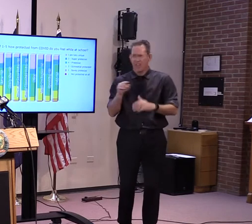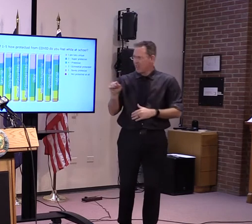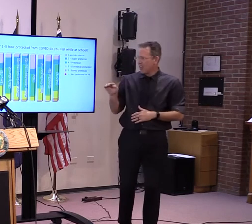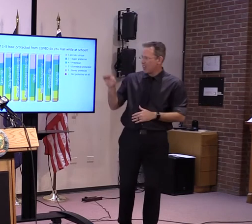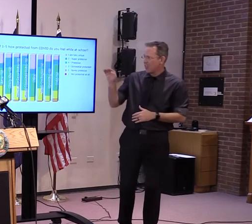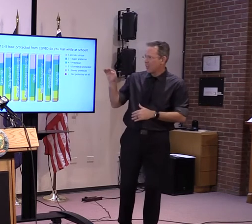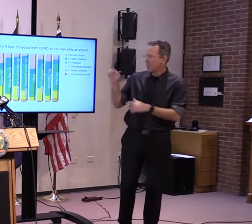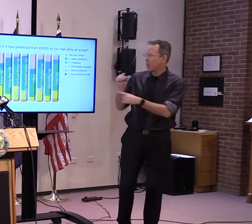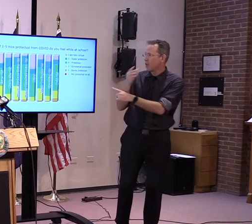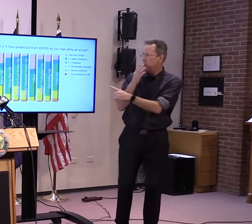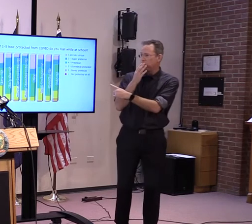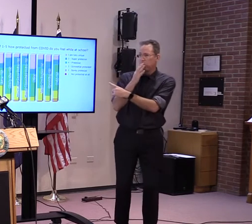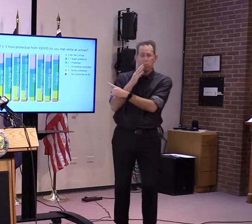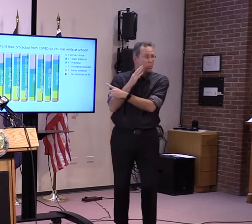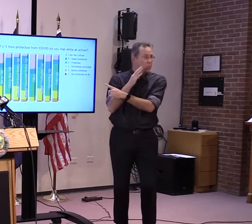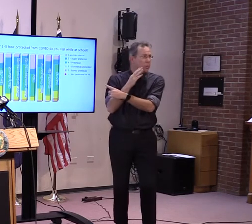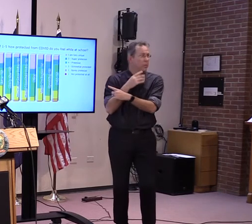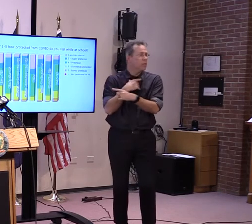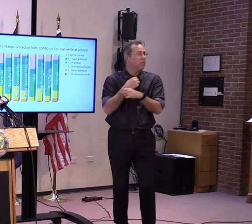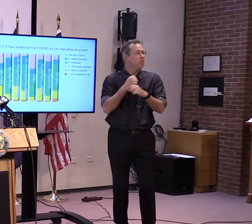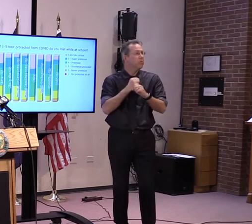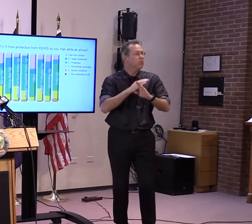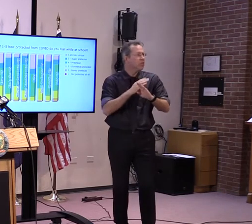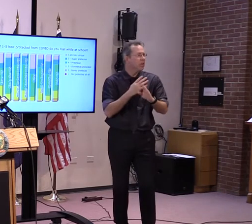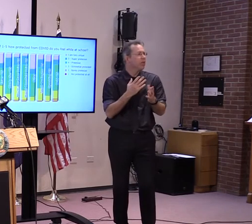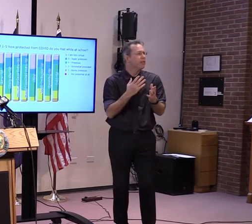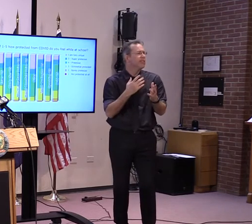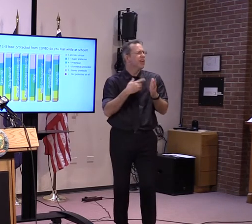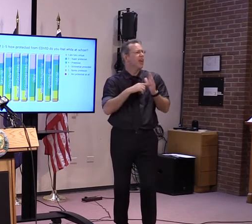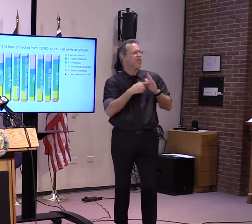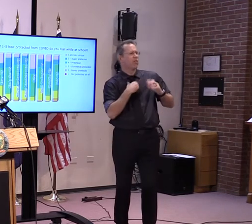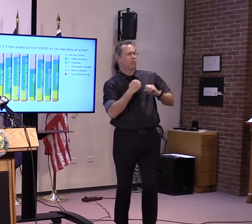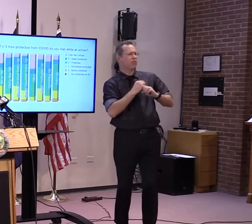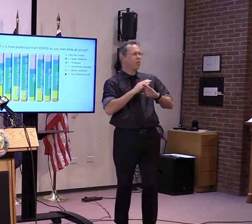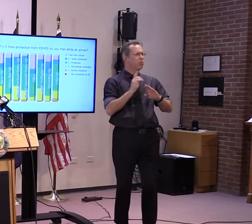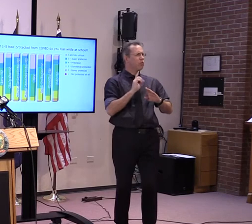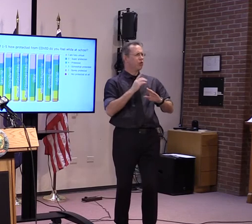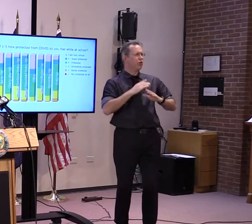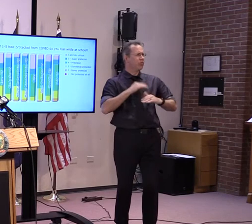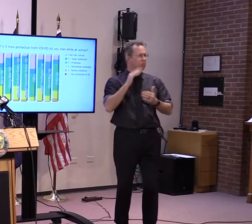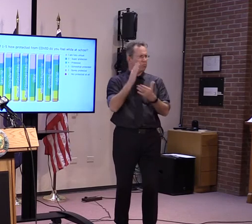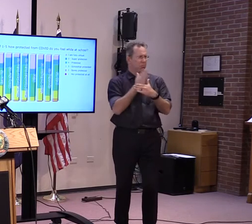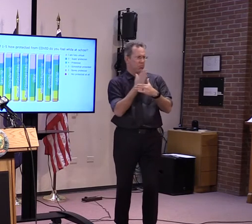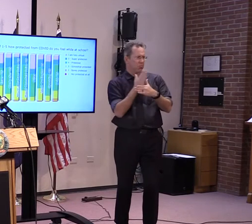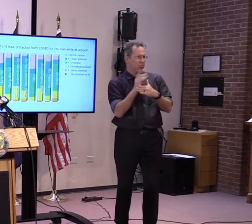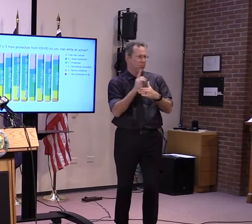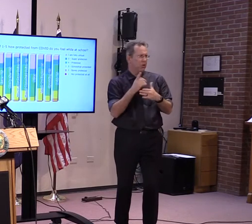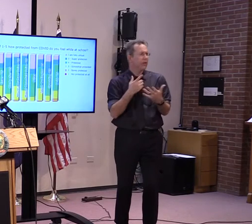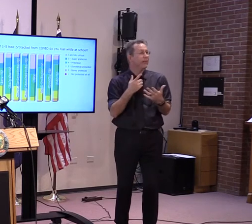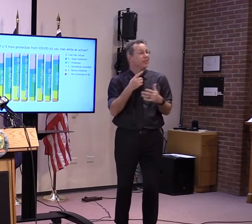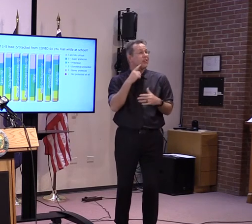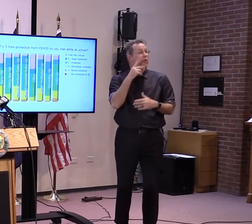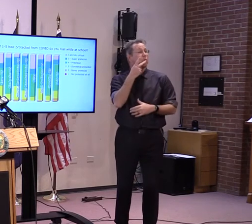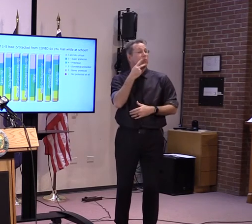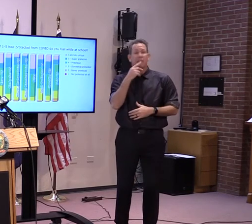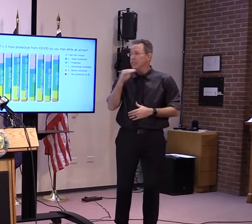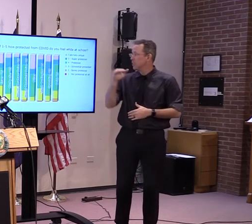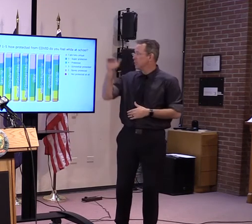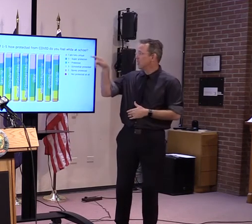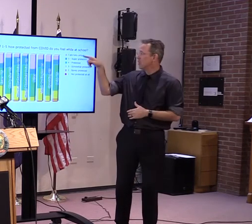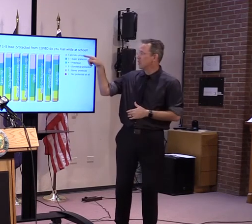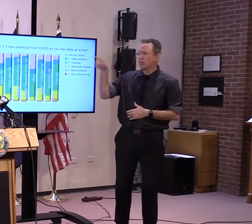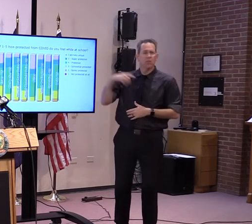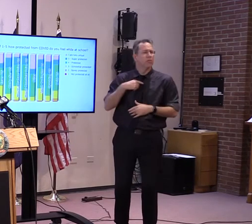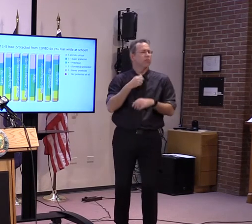students actually are at school. But I felt that it was very important for people to know how do students physically feel while they're at school, and not just, you